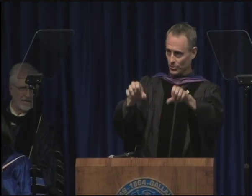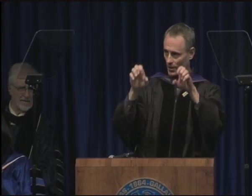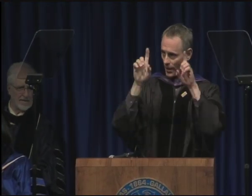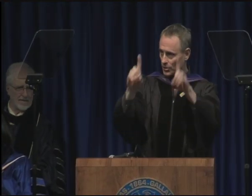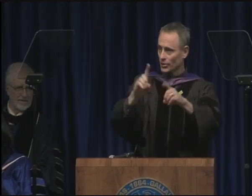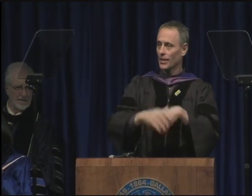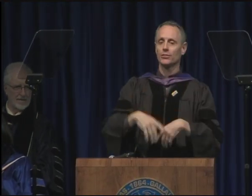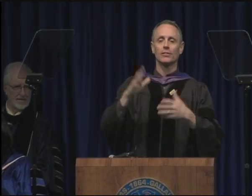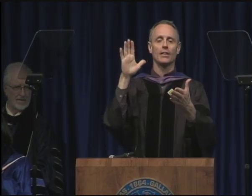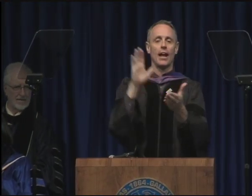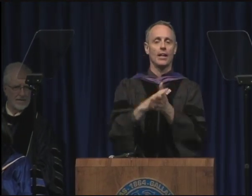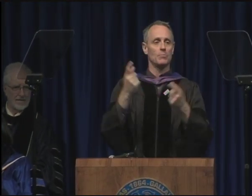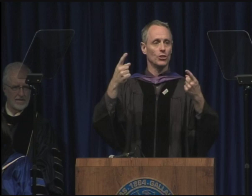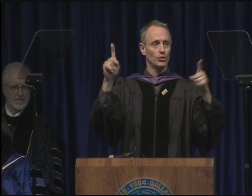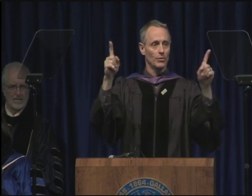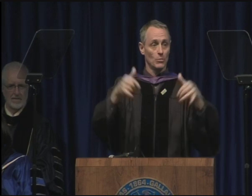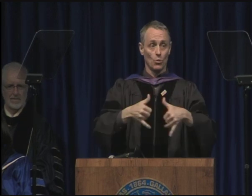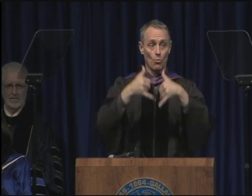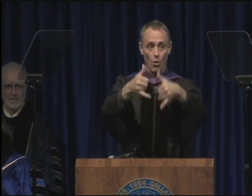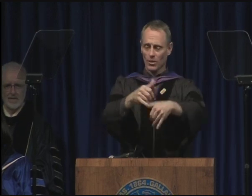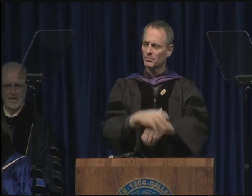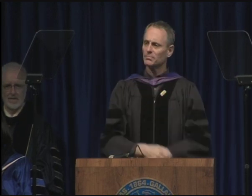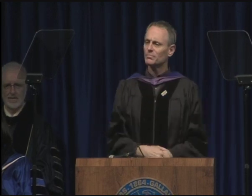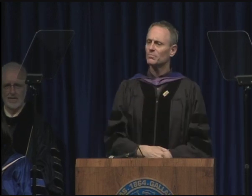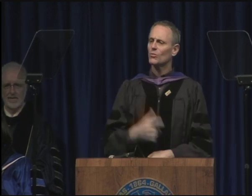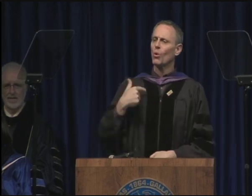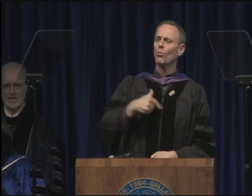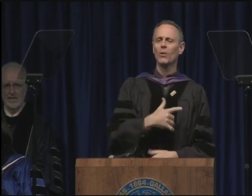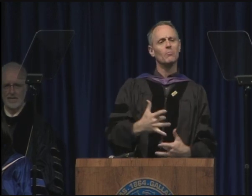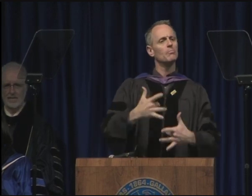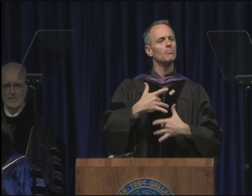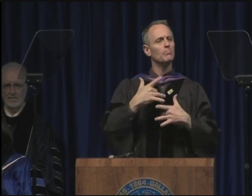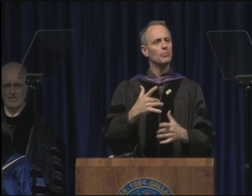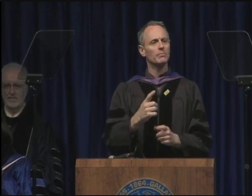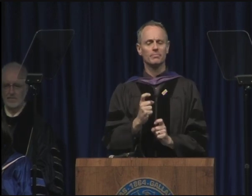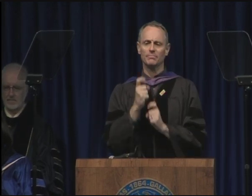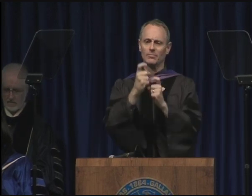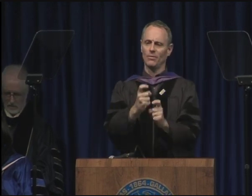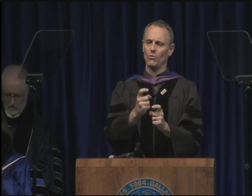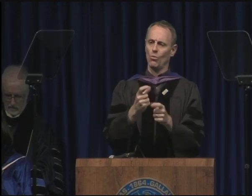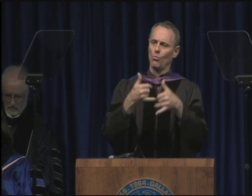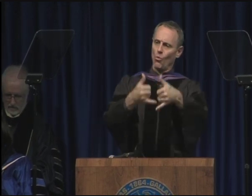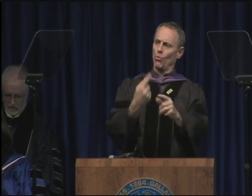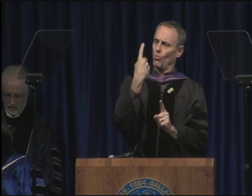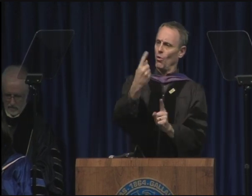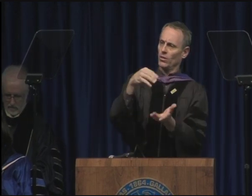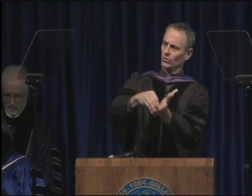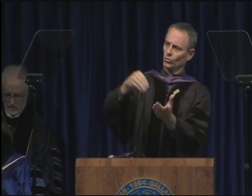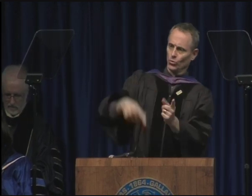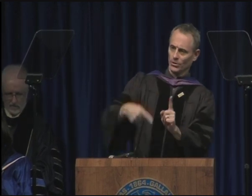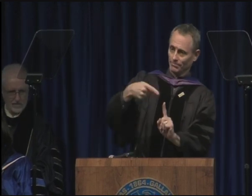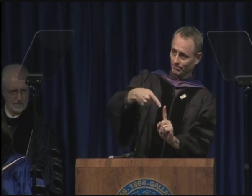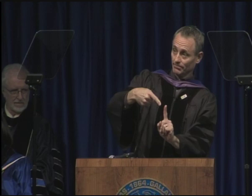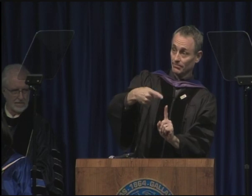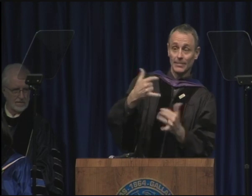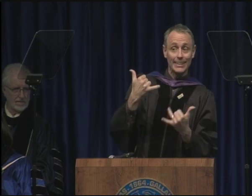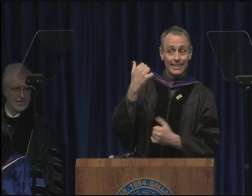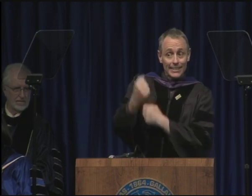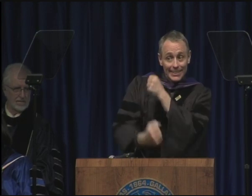For the Masters in Sign Language Education Academic Achievement Award, we typically give that award to one student